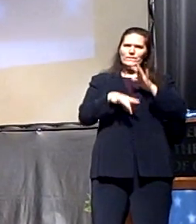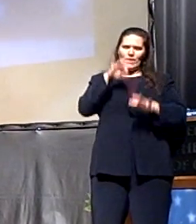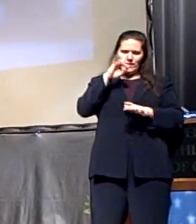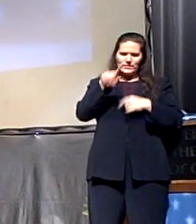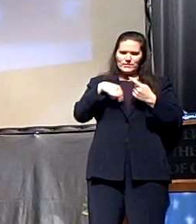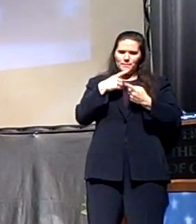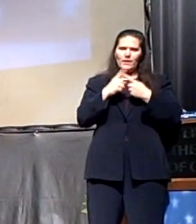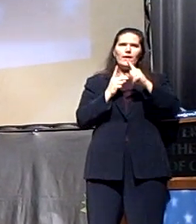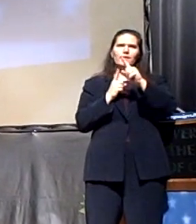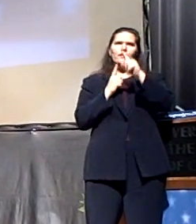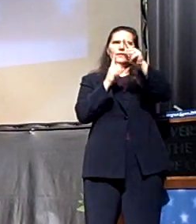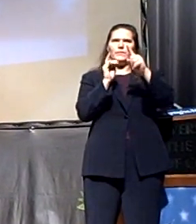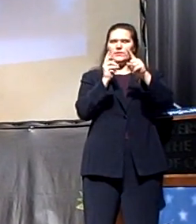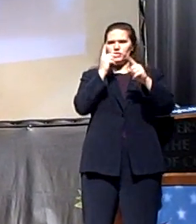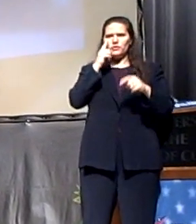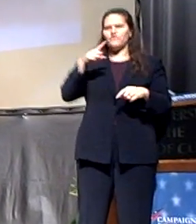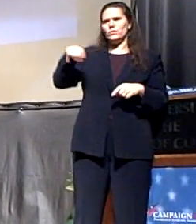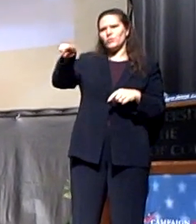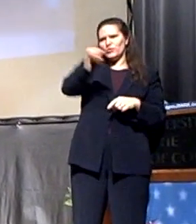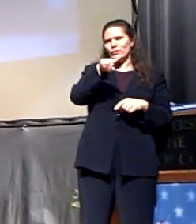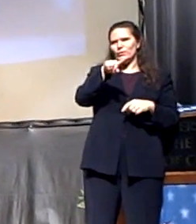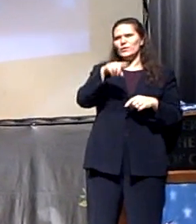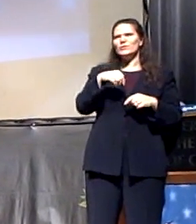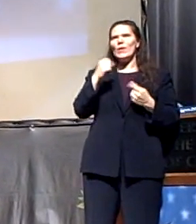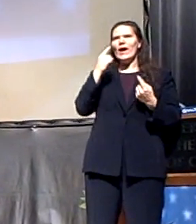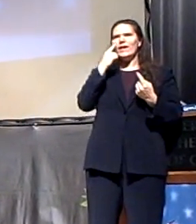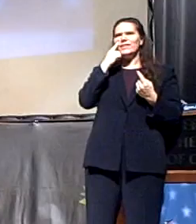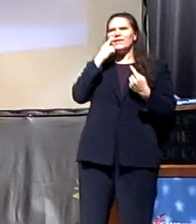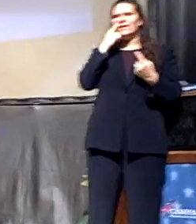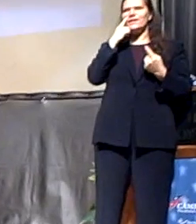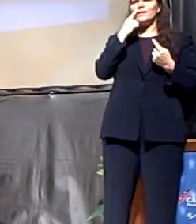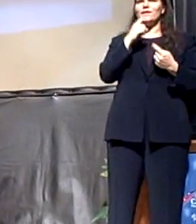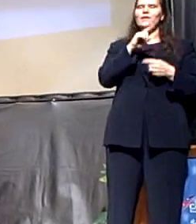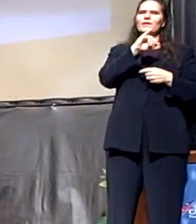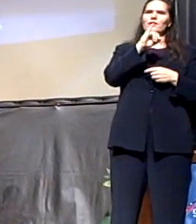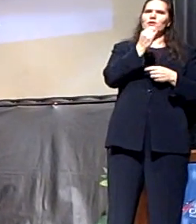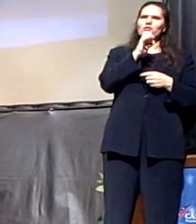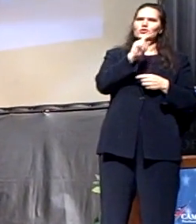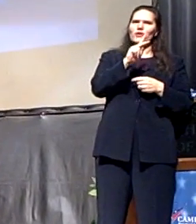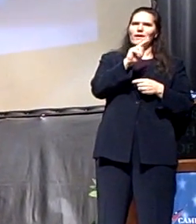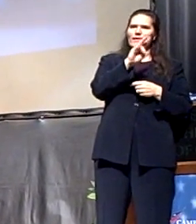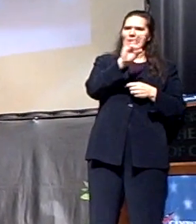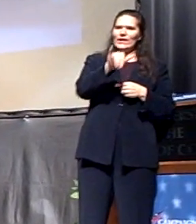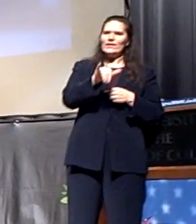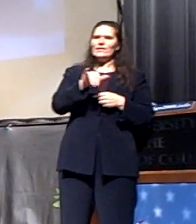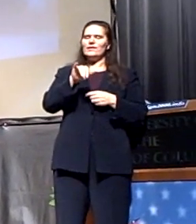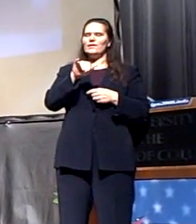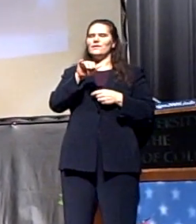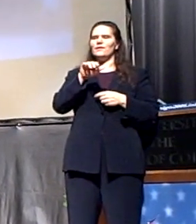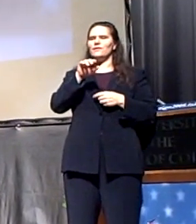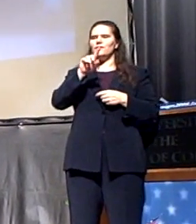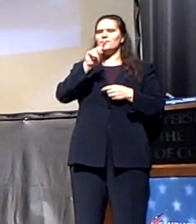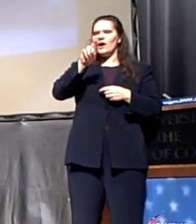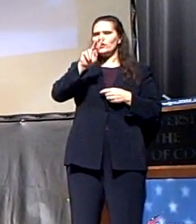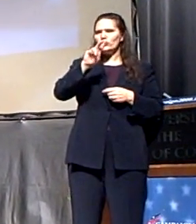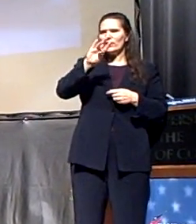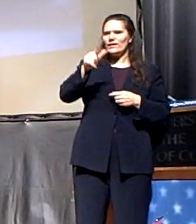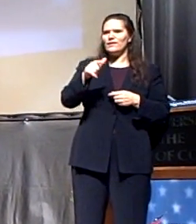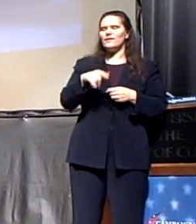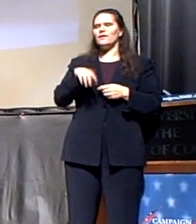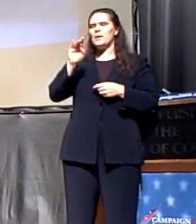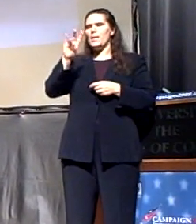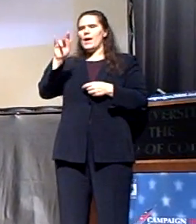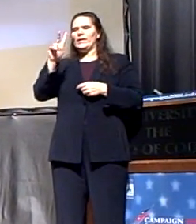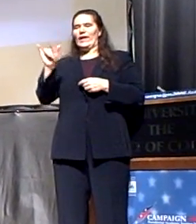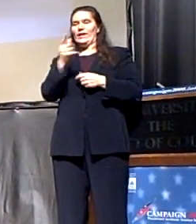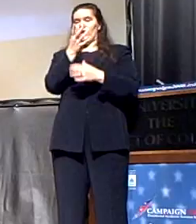this. So I think, in a way, the deaths of Bobby Kennedy, Jack Kennedy, and Dr. Martin Luther King probably affords a whole generation of